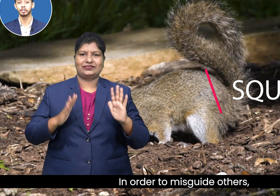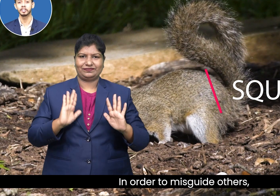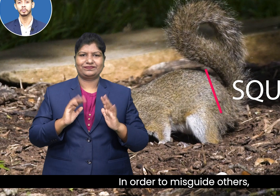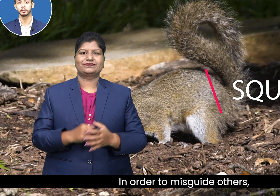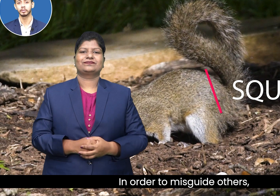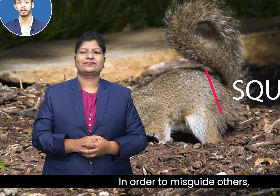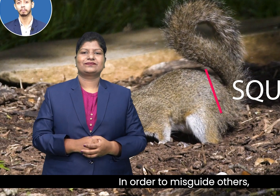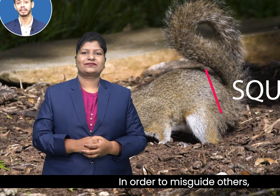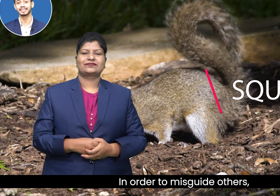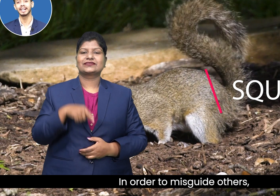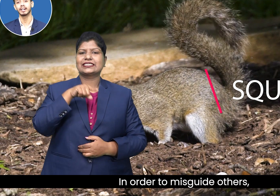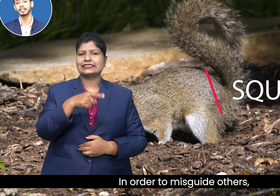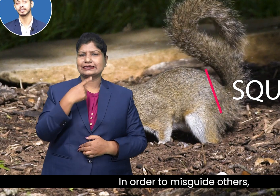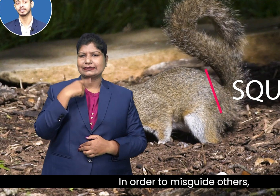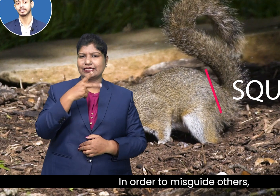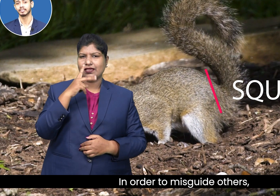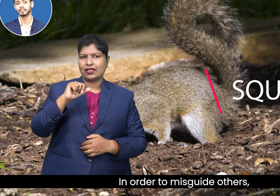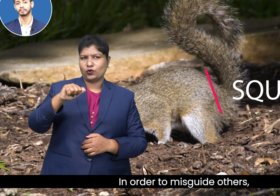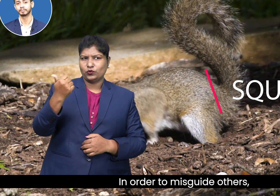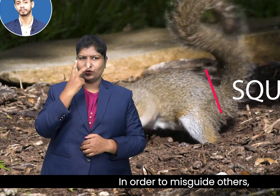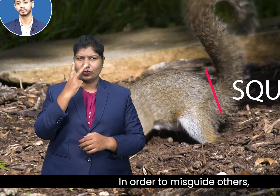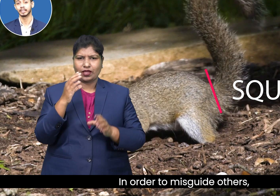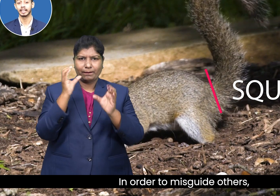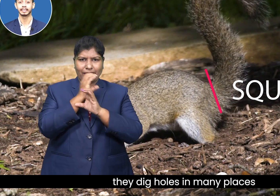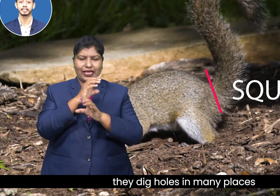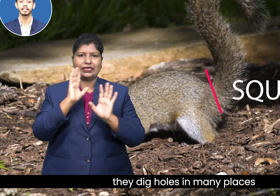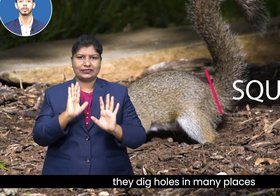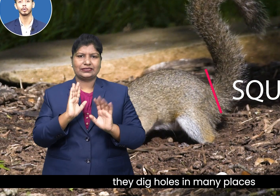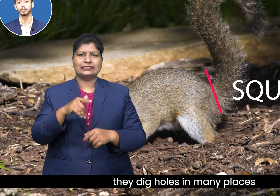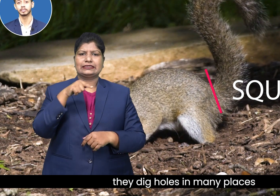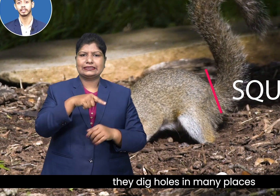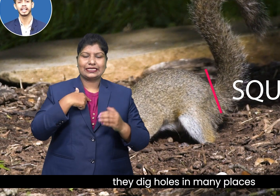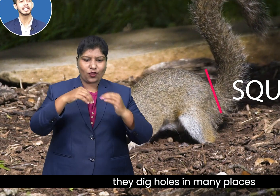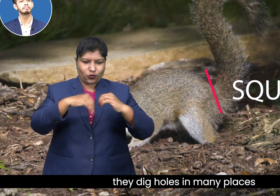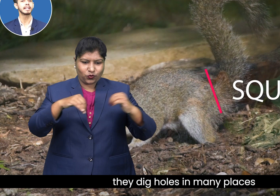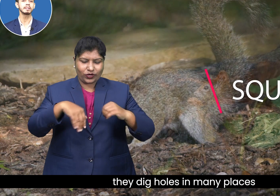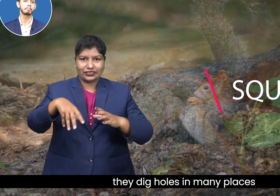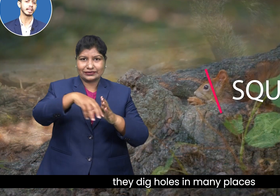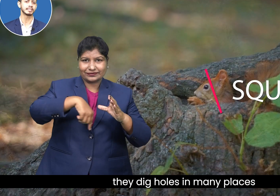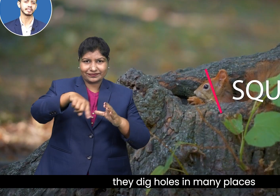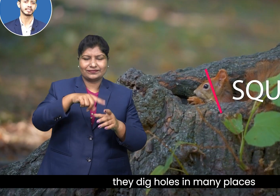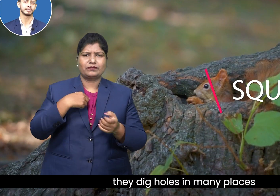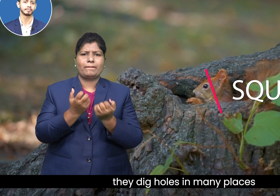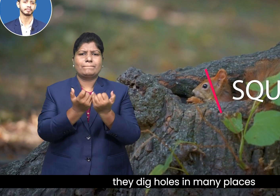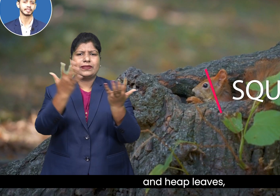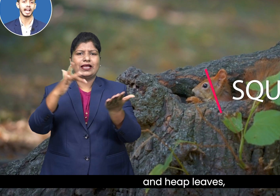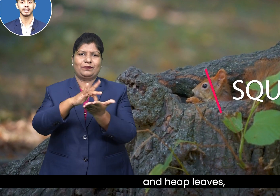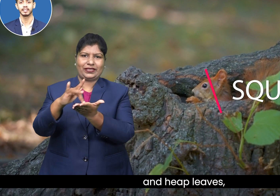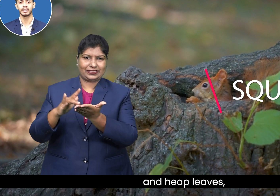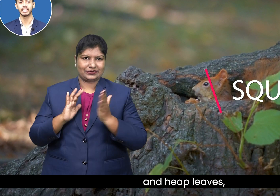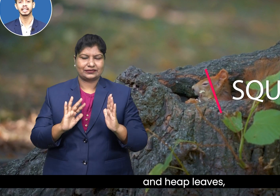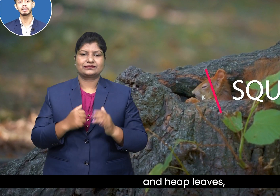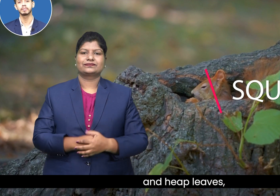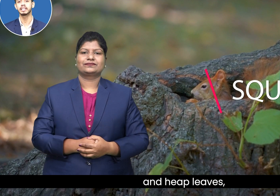In order to misguide others, they dig holes in many places